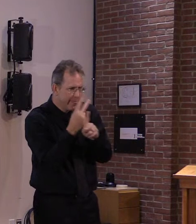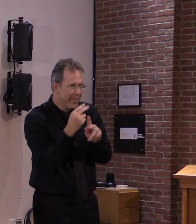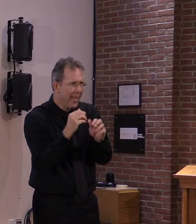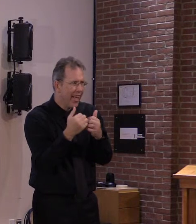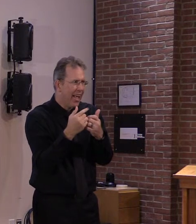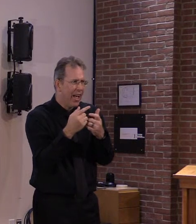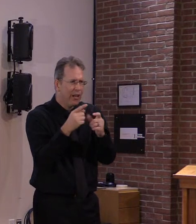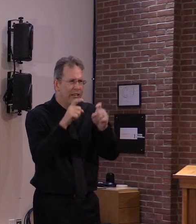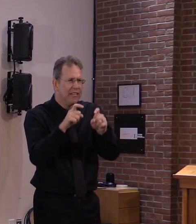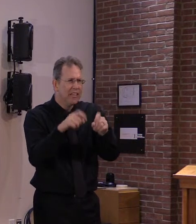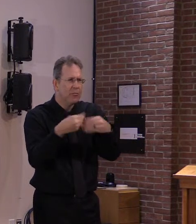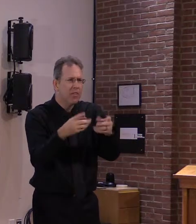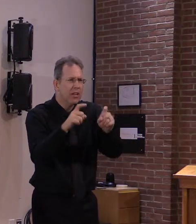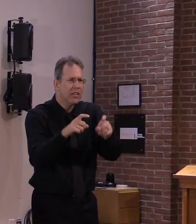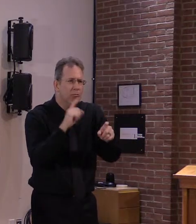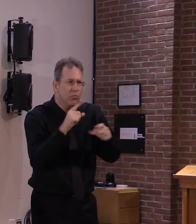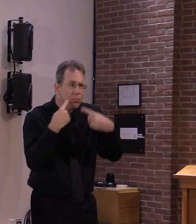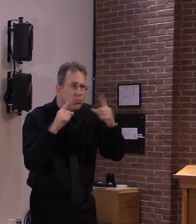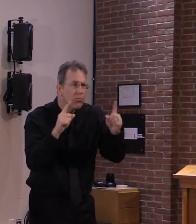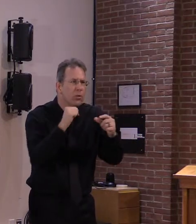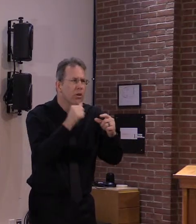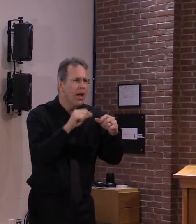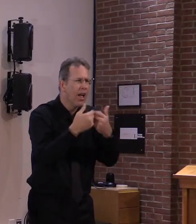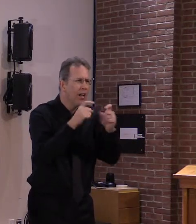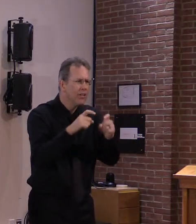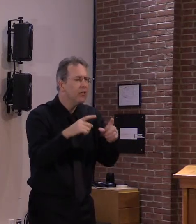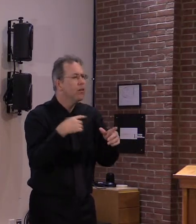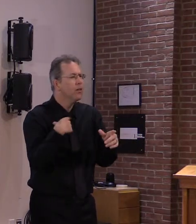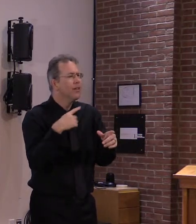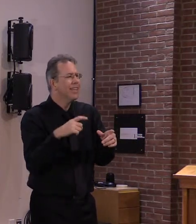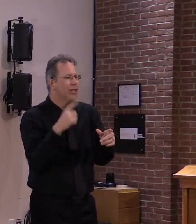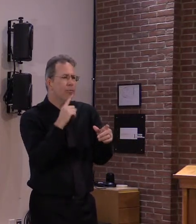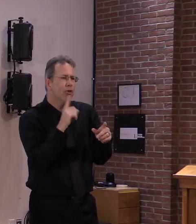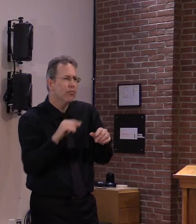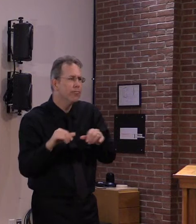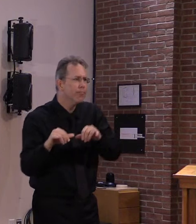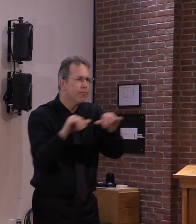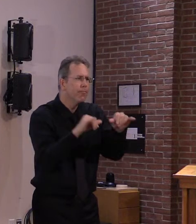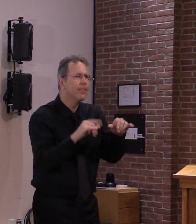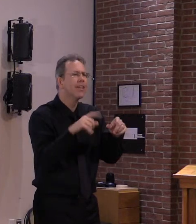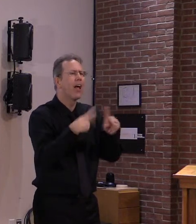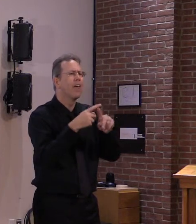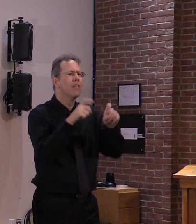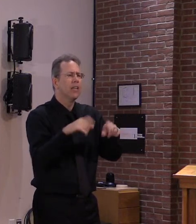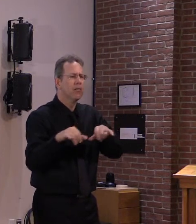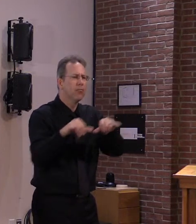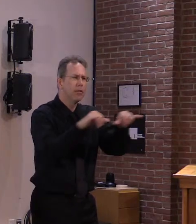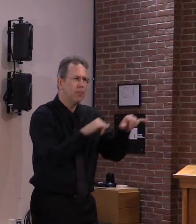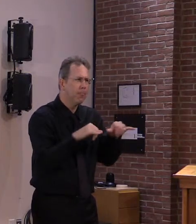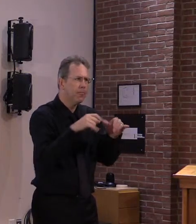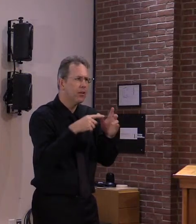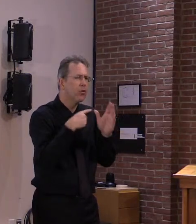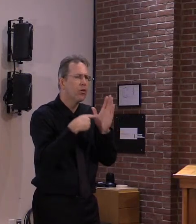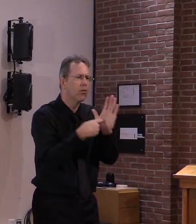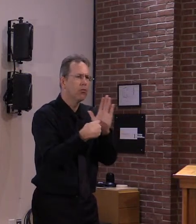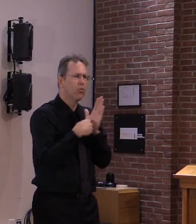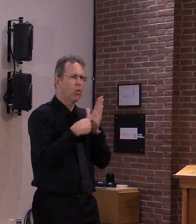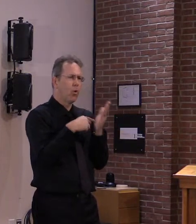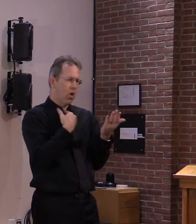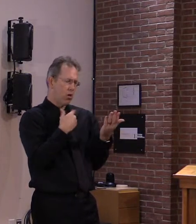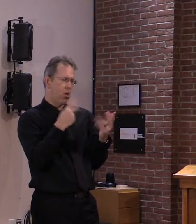that. Yes, Governor, you are correct. It hasn't been updated today. It would normally be updated, but CAT, it hasn't